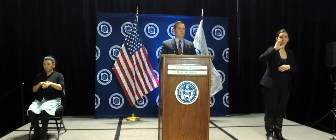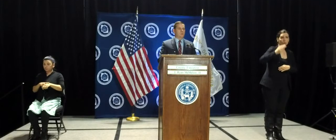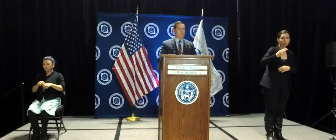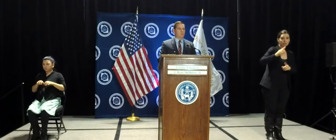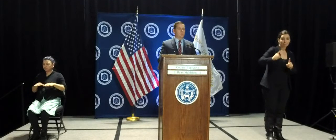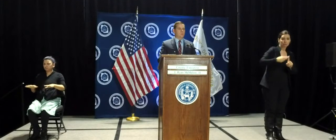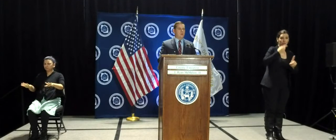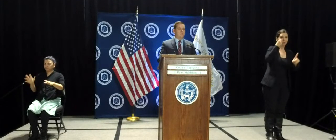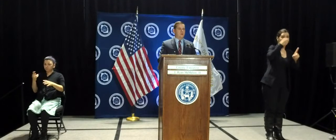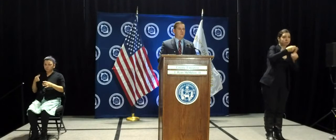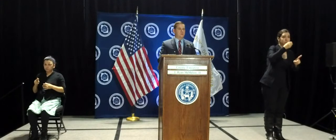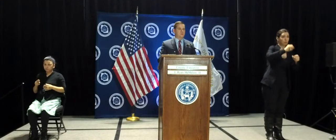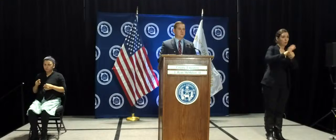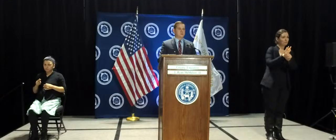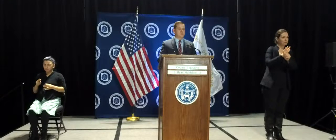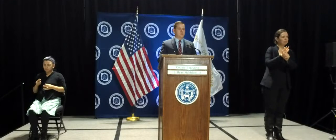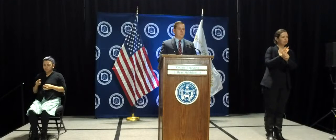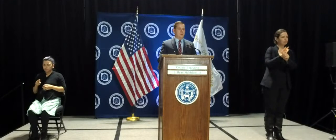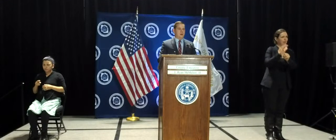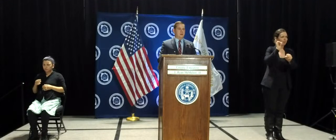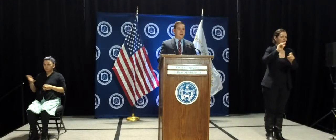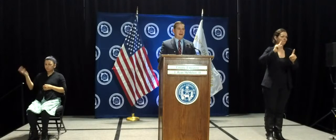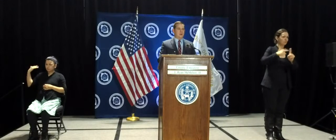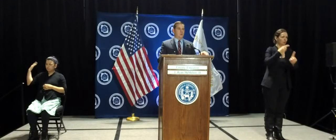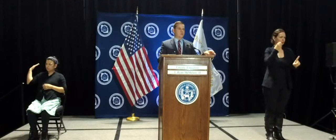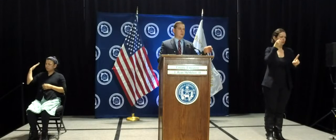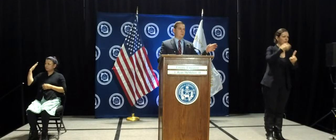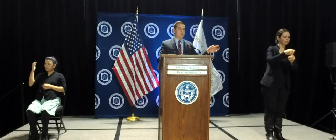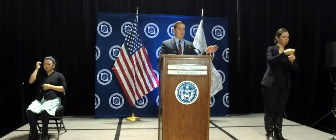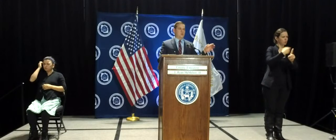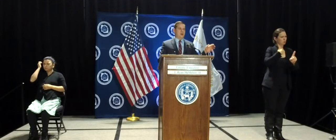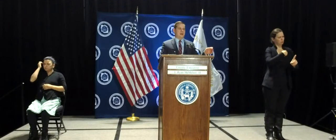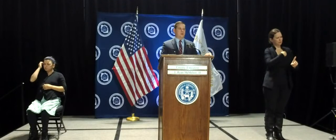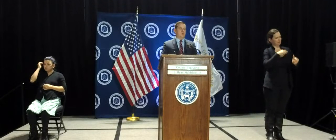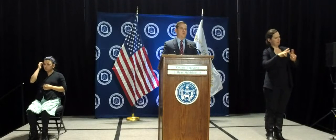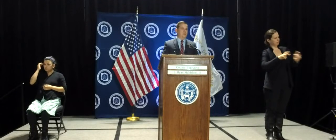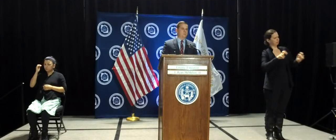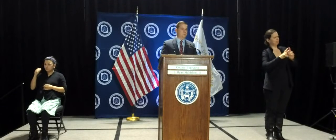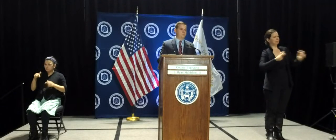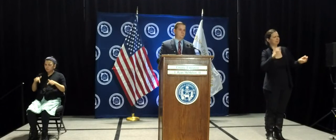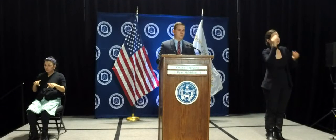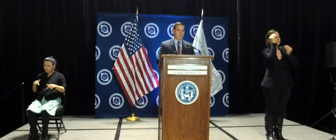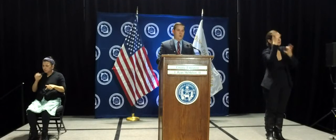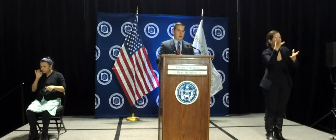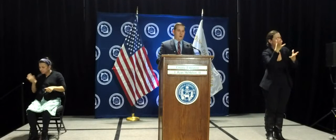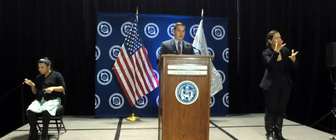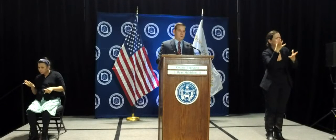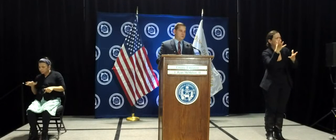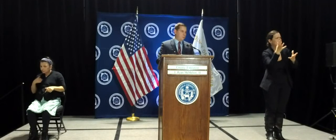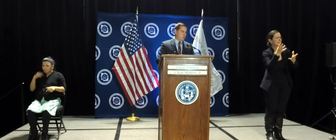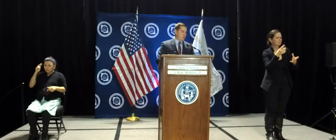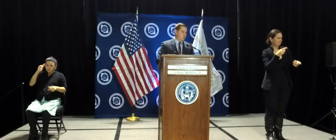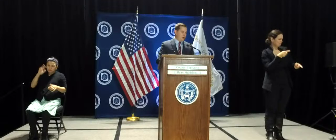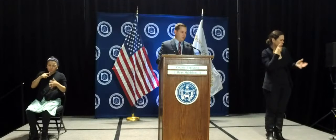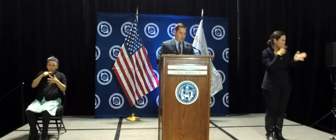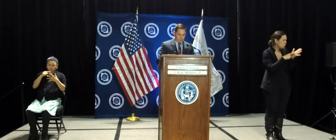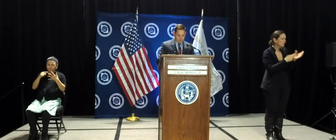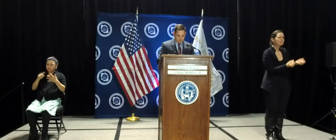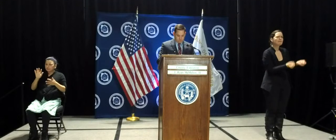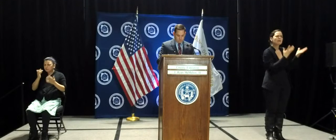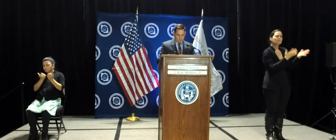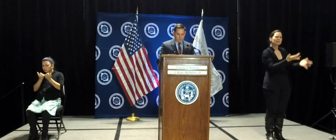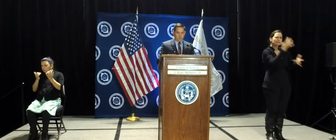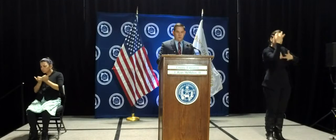could reference that I know somebody who had COVID, or I heard of somebody who had